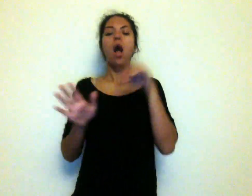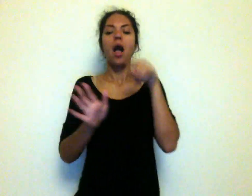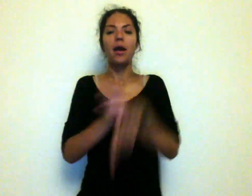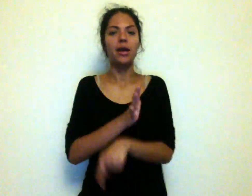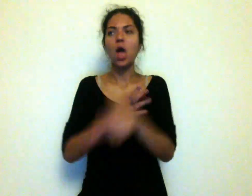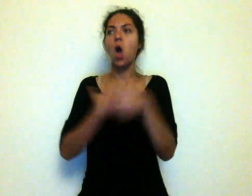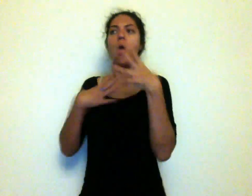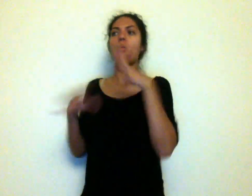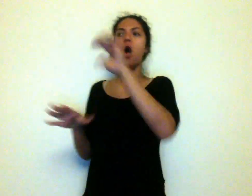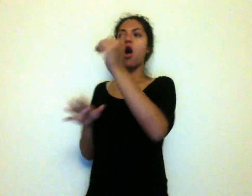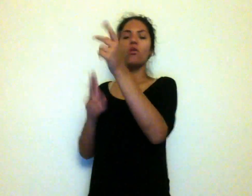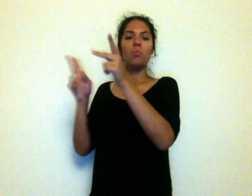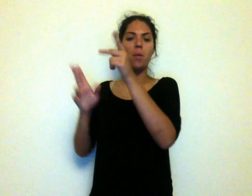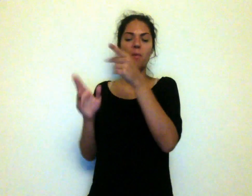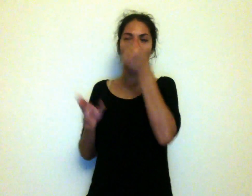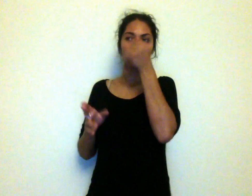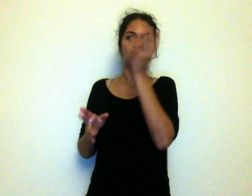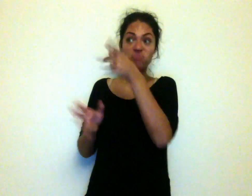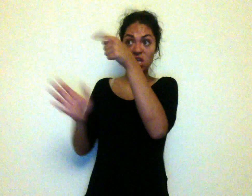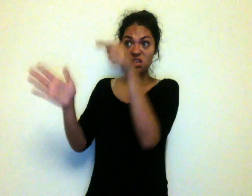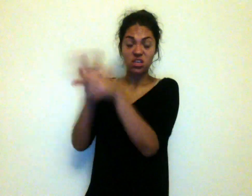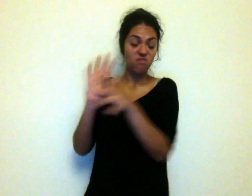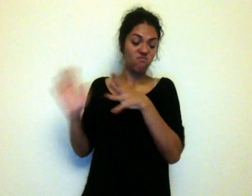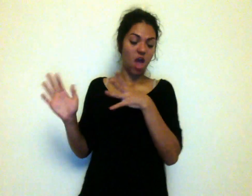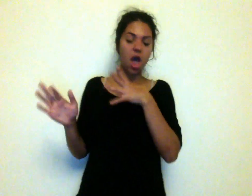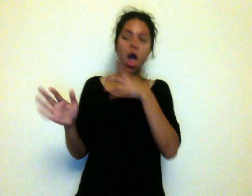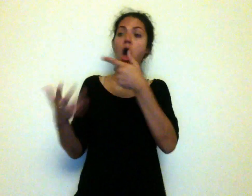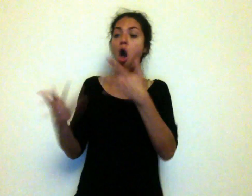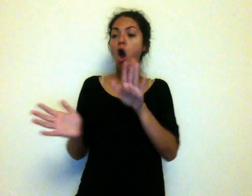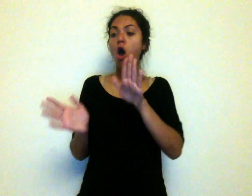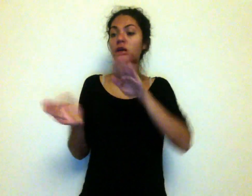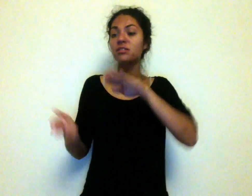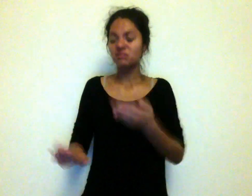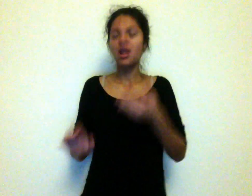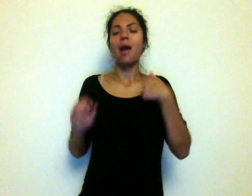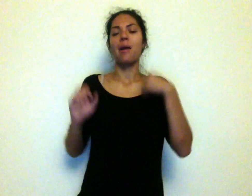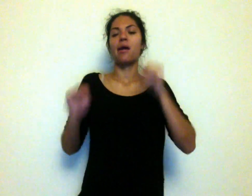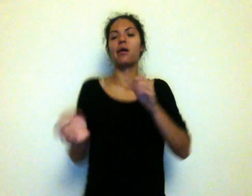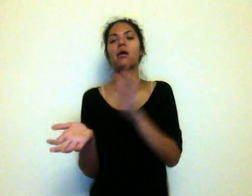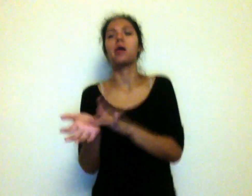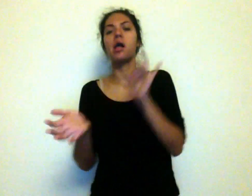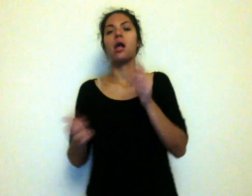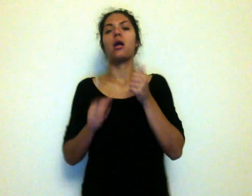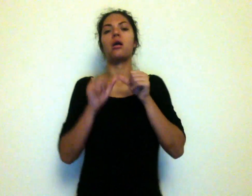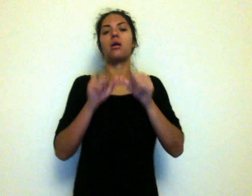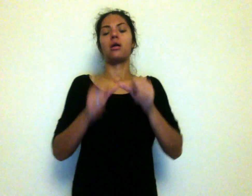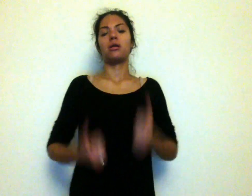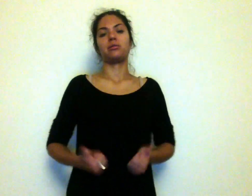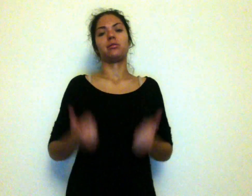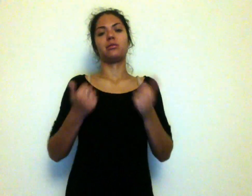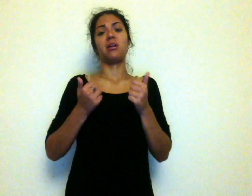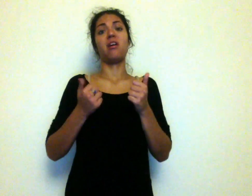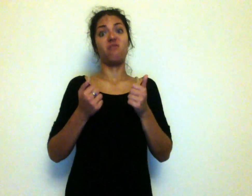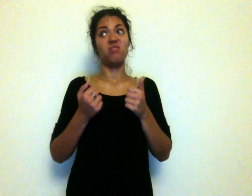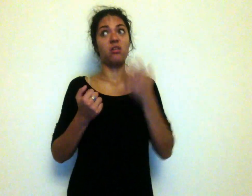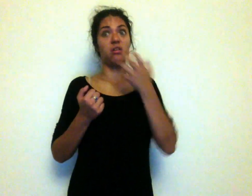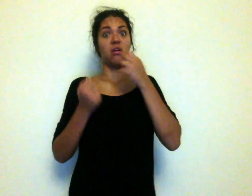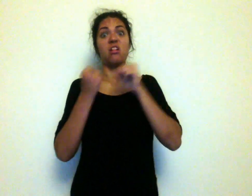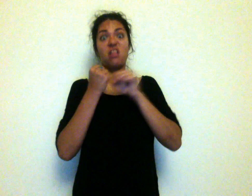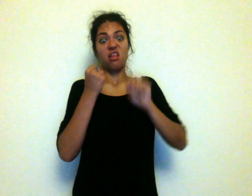there and dead. You find all kinds of tremendous maneuverings that will go on. Even